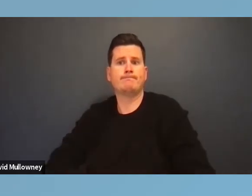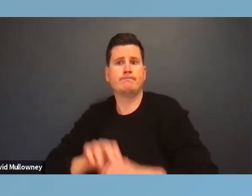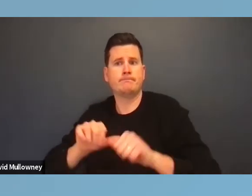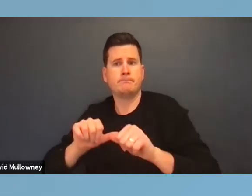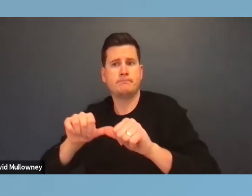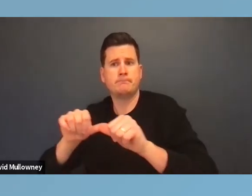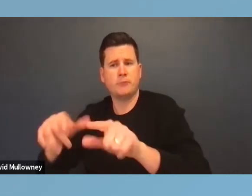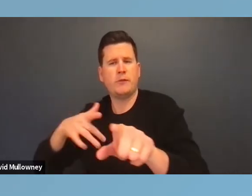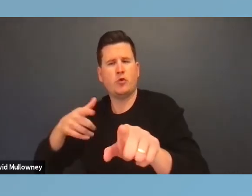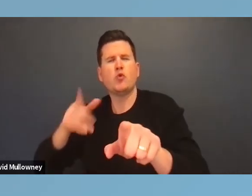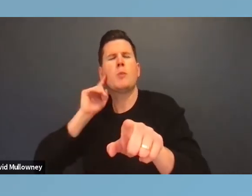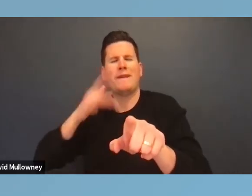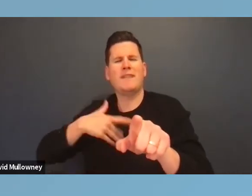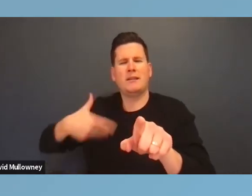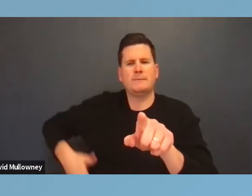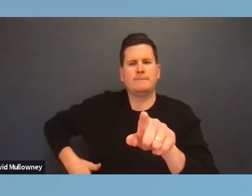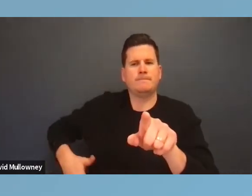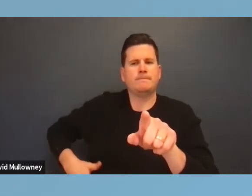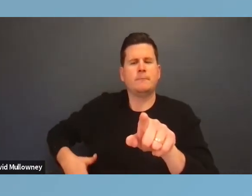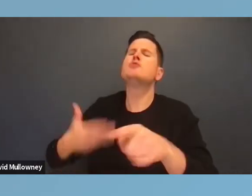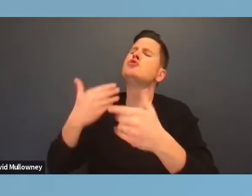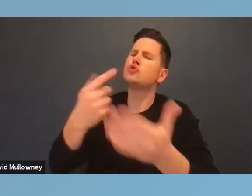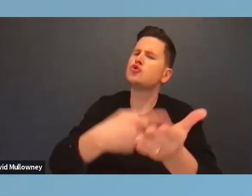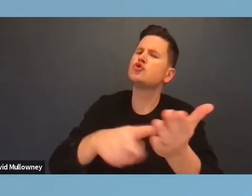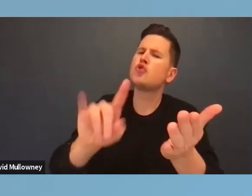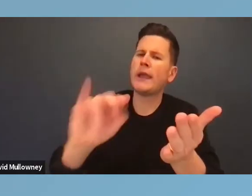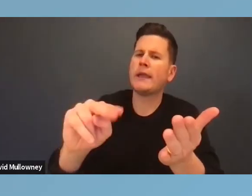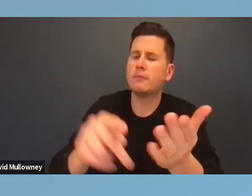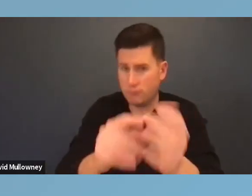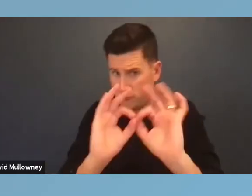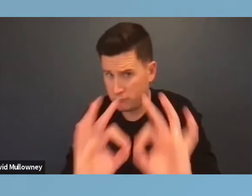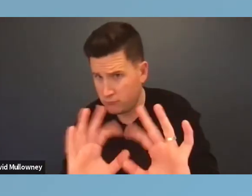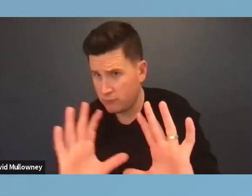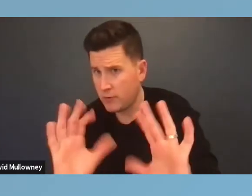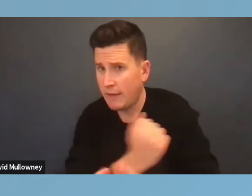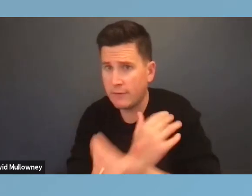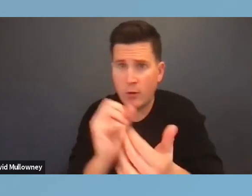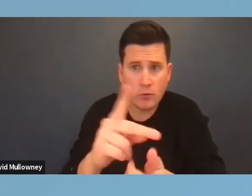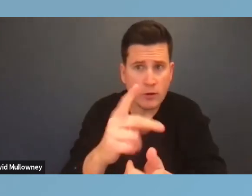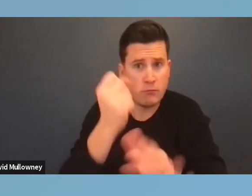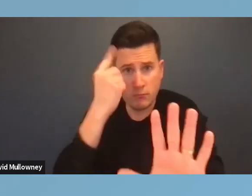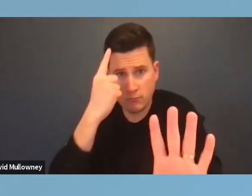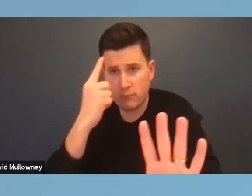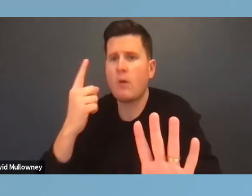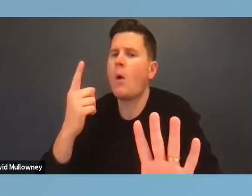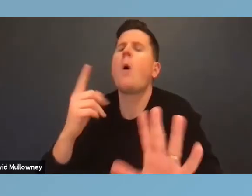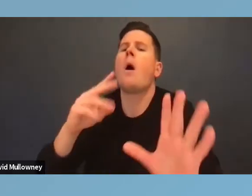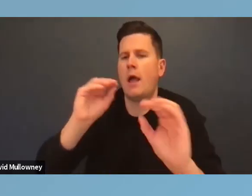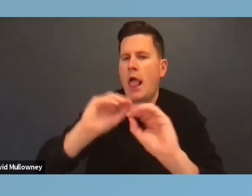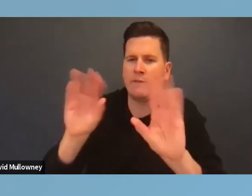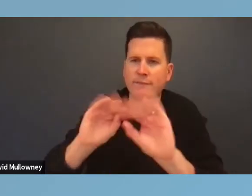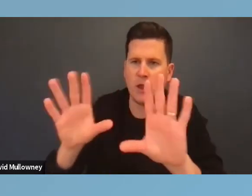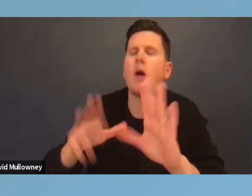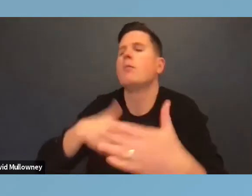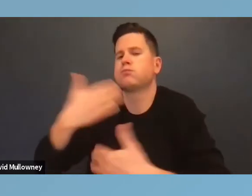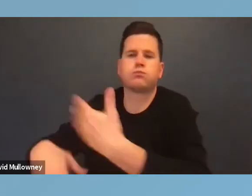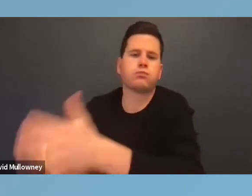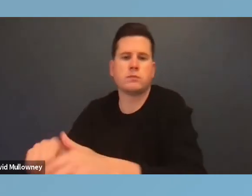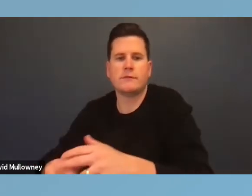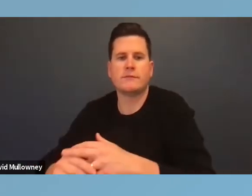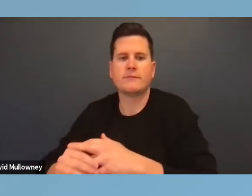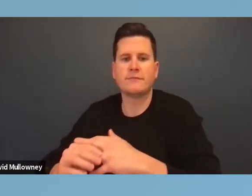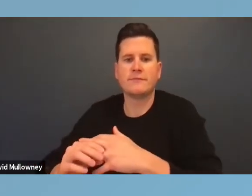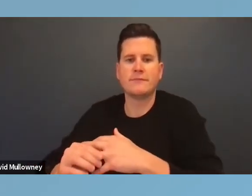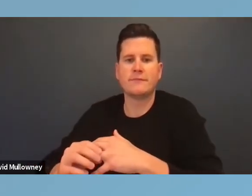quiet, you might feel that you should check in with them and make sure that they really understood everything and clarify